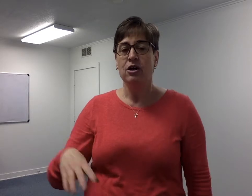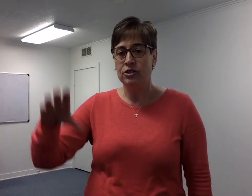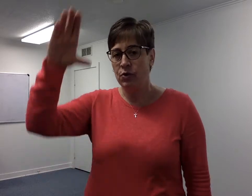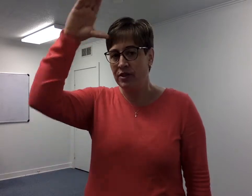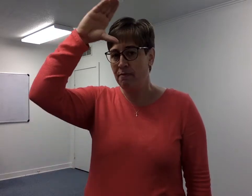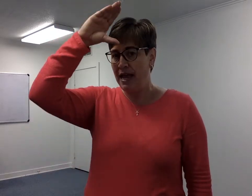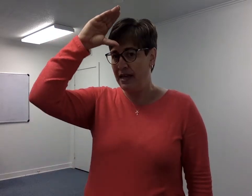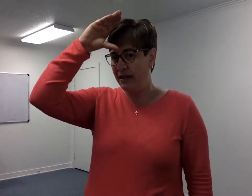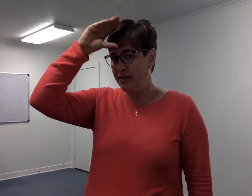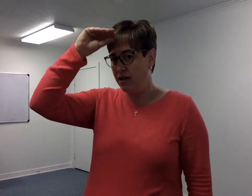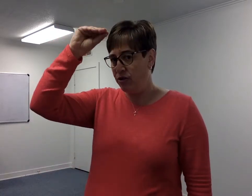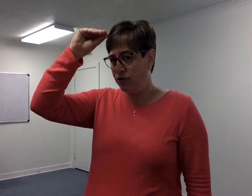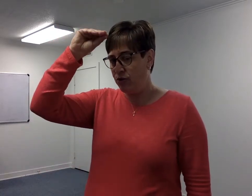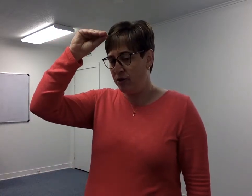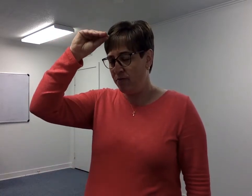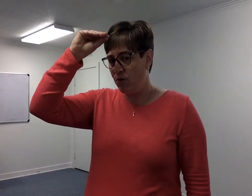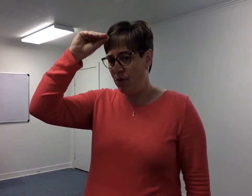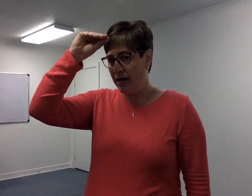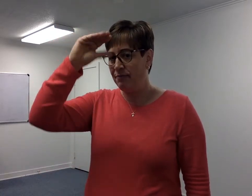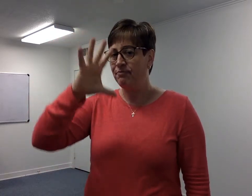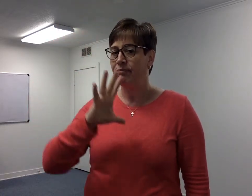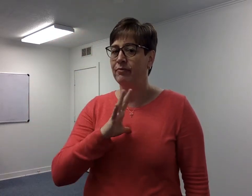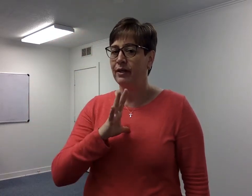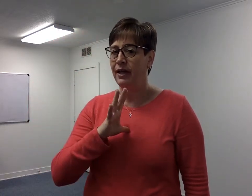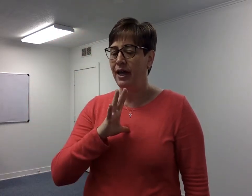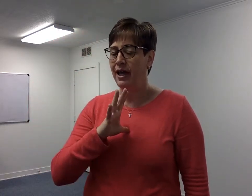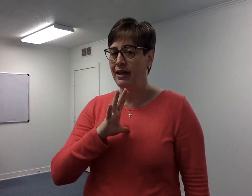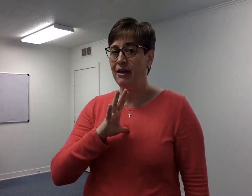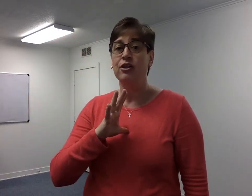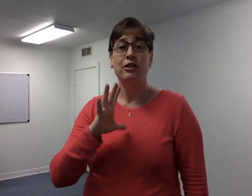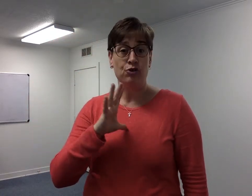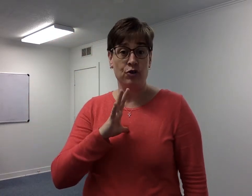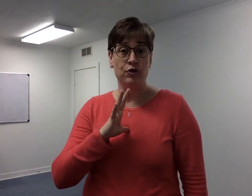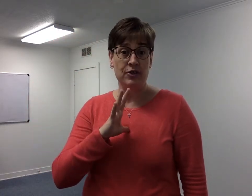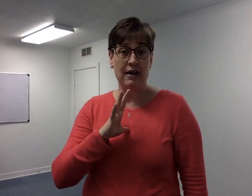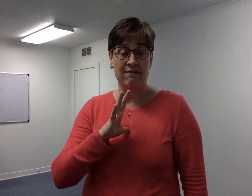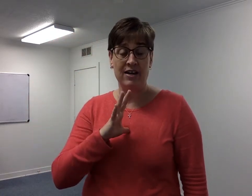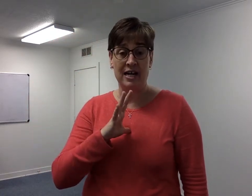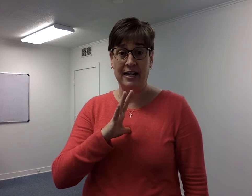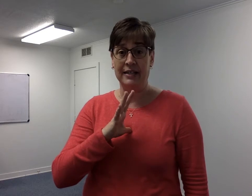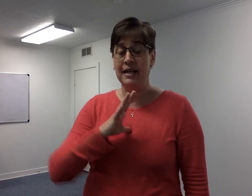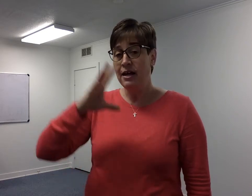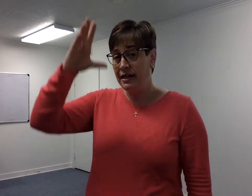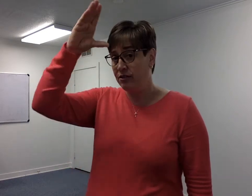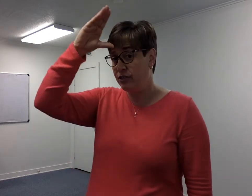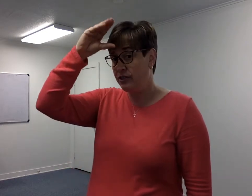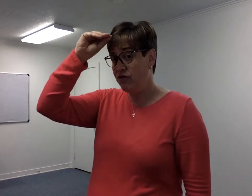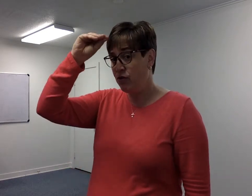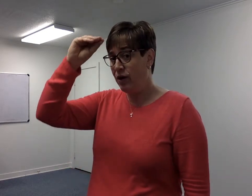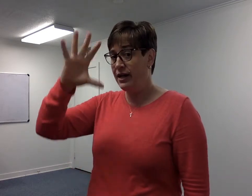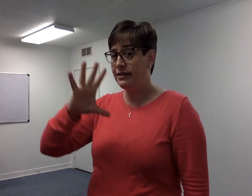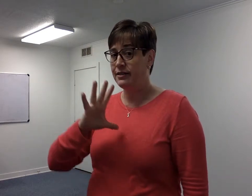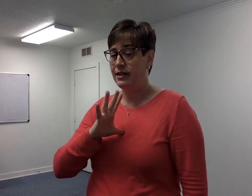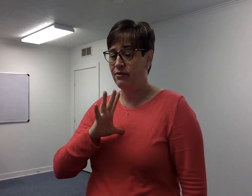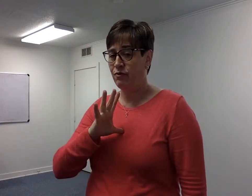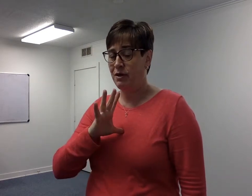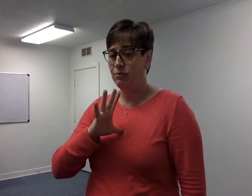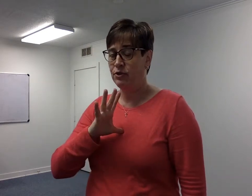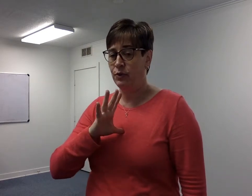So with man, you're doing the boy, and you're doing your sign fine. Now there's different ways that different people do it.